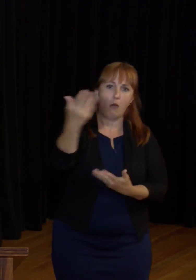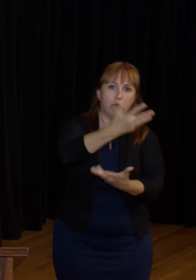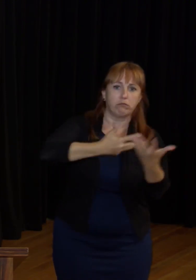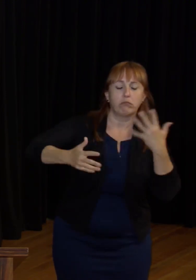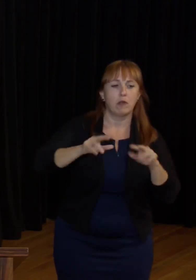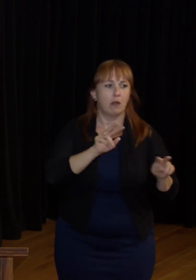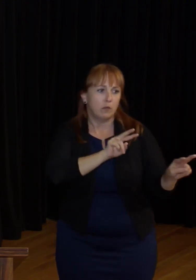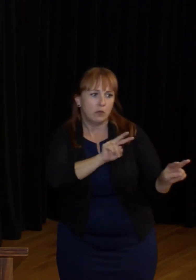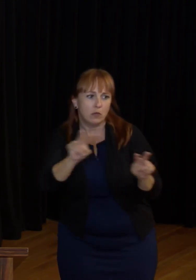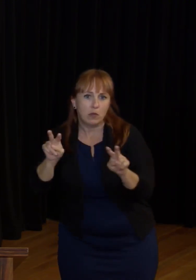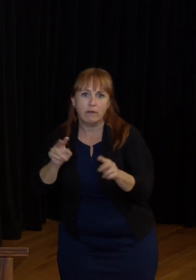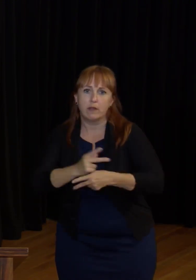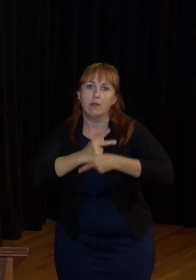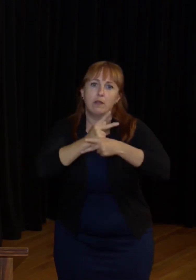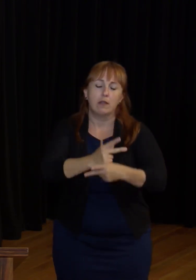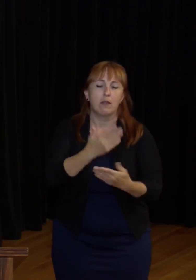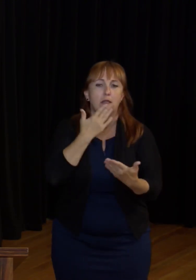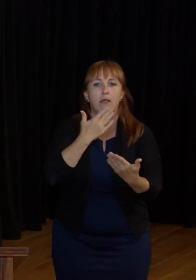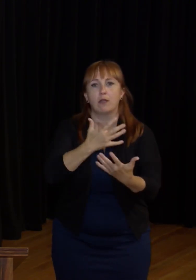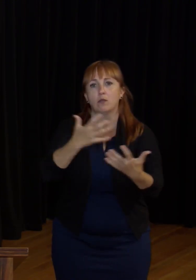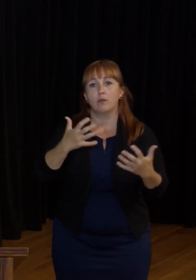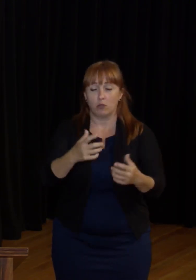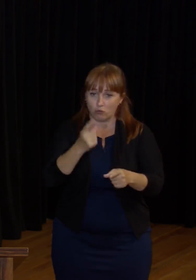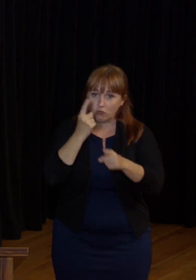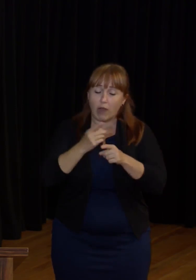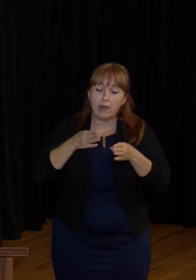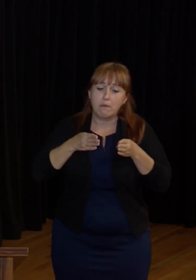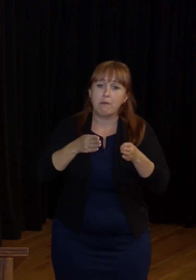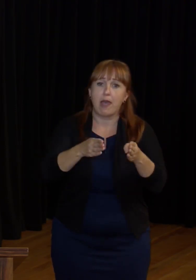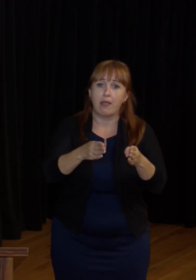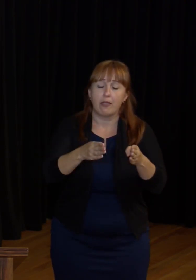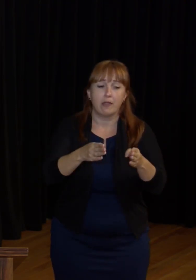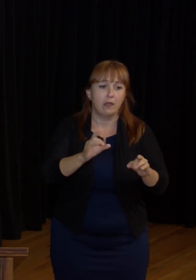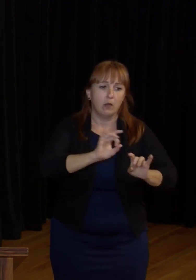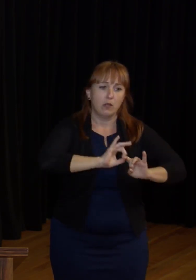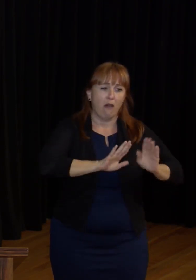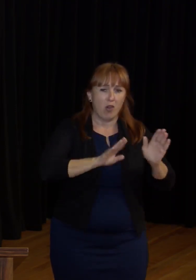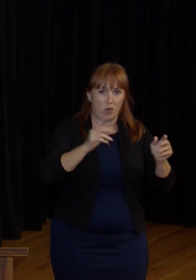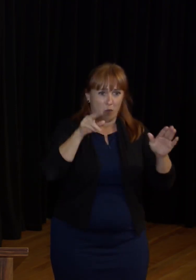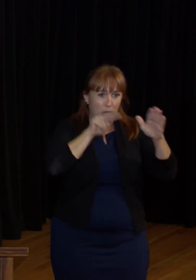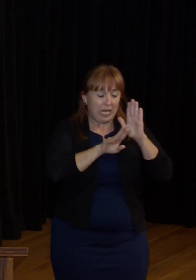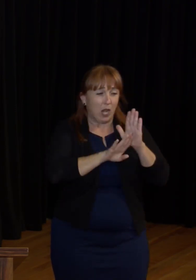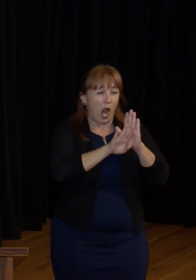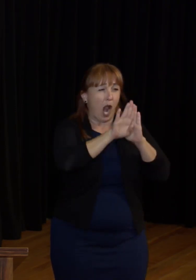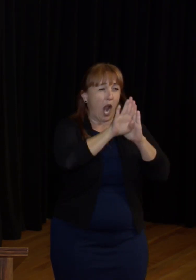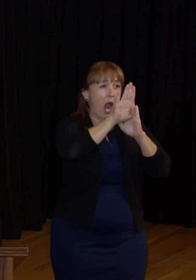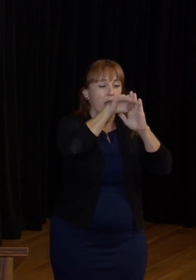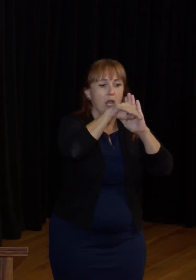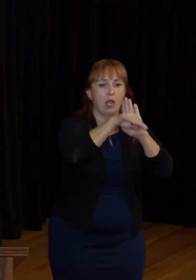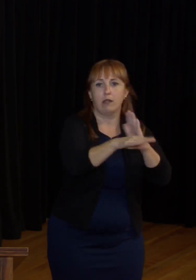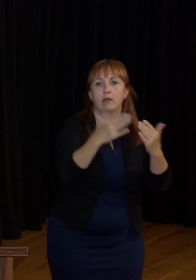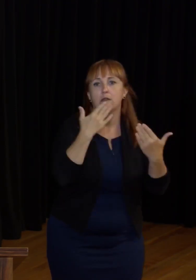can to help us get through this period. We are in the right track. I think we've reversed a very bad trend. I'm just grateful to everybody. Mahalo.